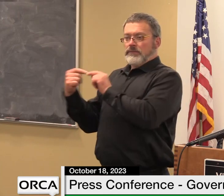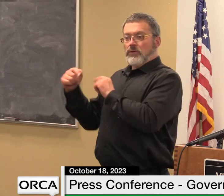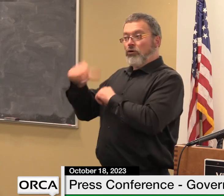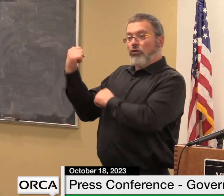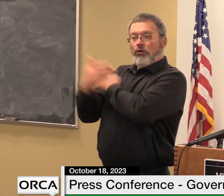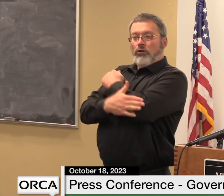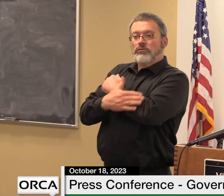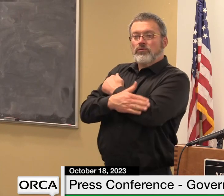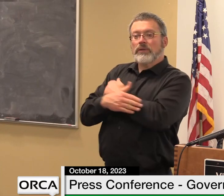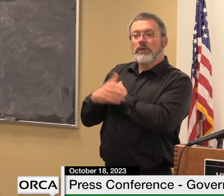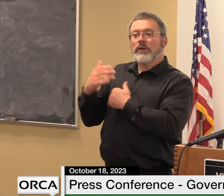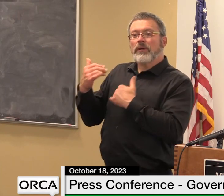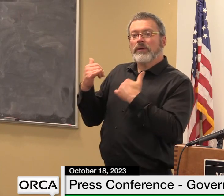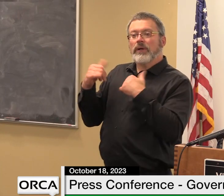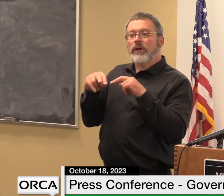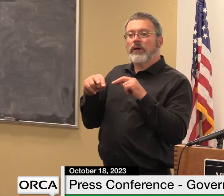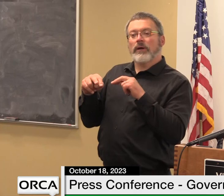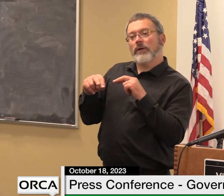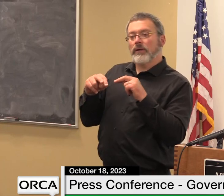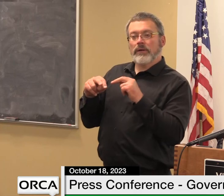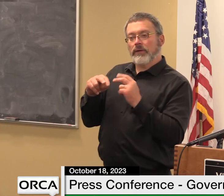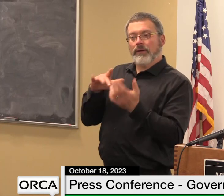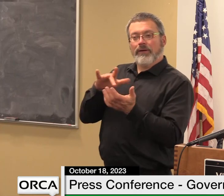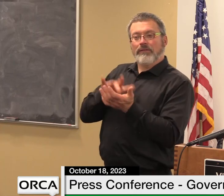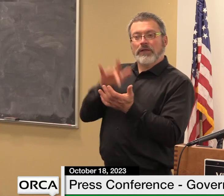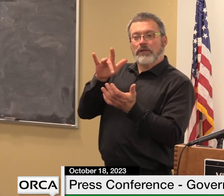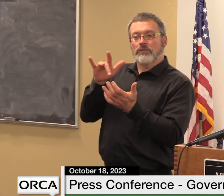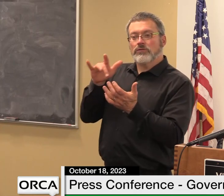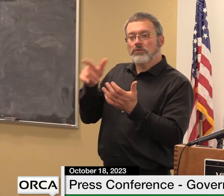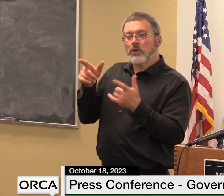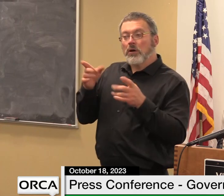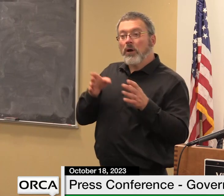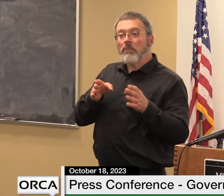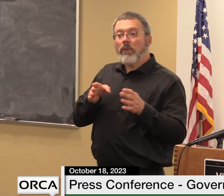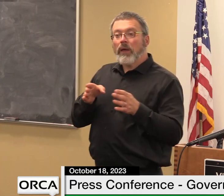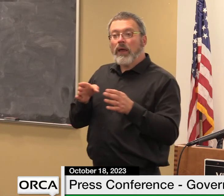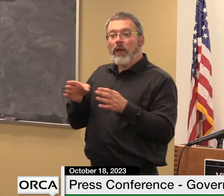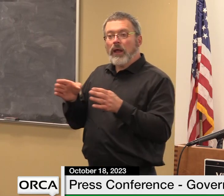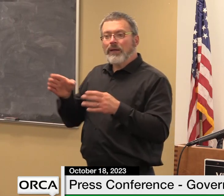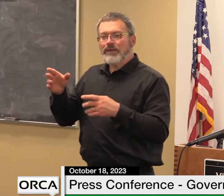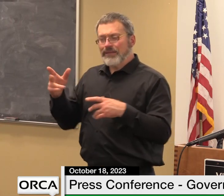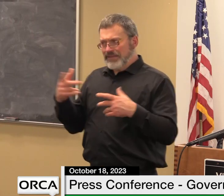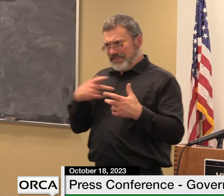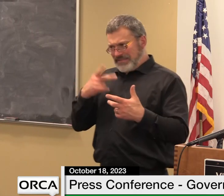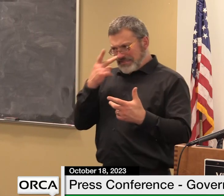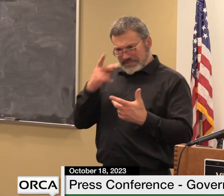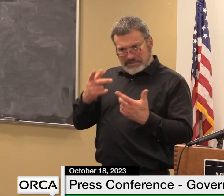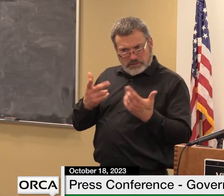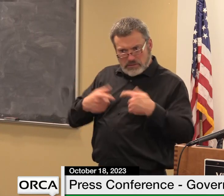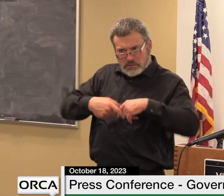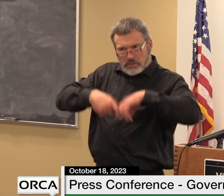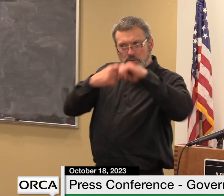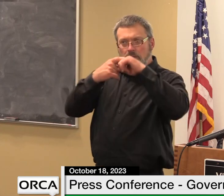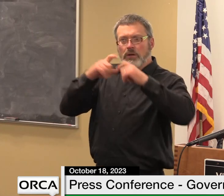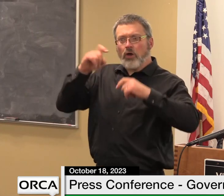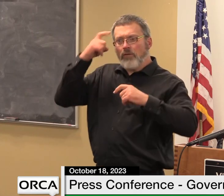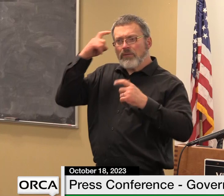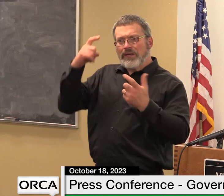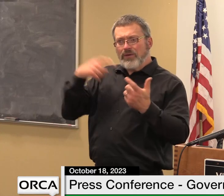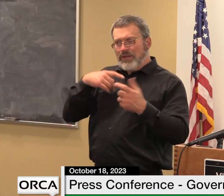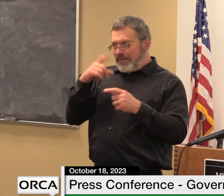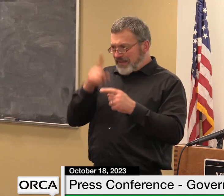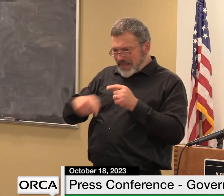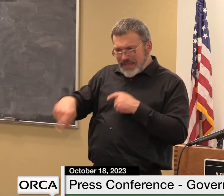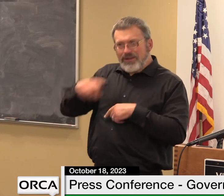room to plan. I mean, when you have so much dysfunction in one area, we can't even agree on a